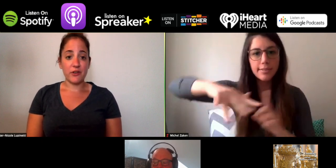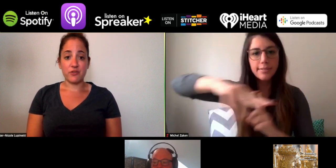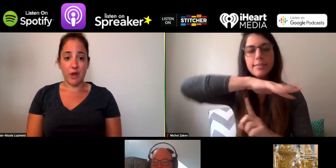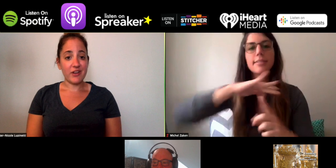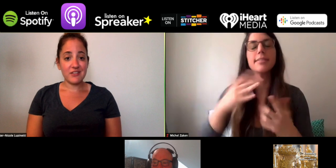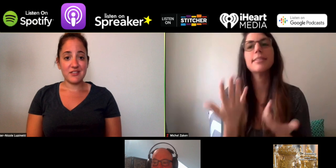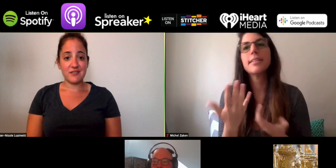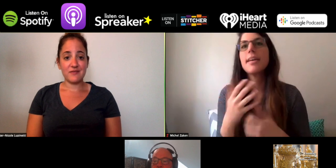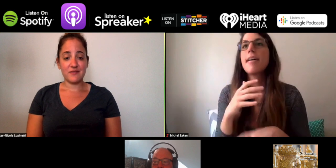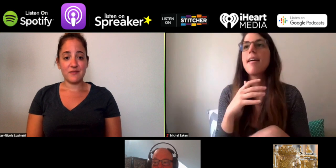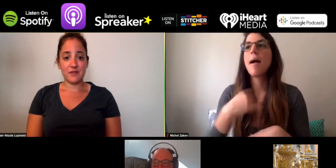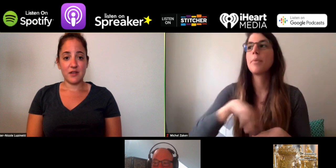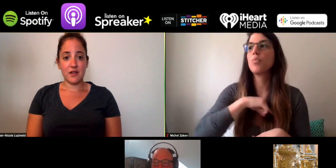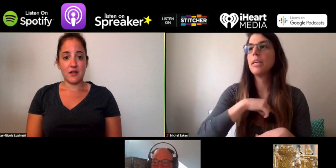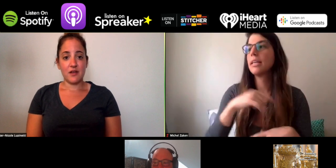aware of our surroundings.